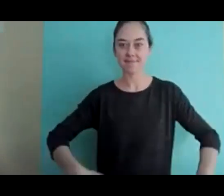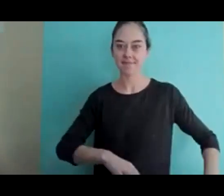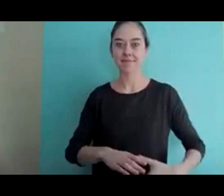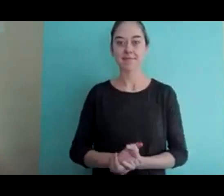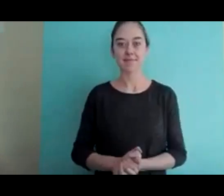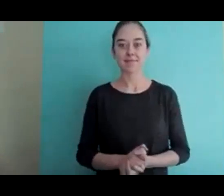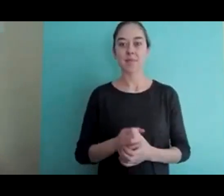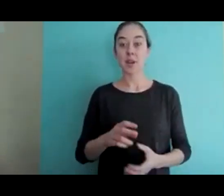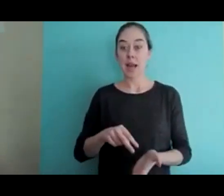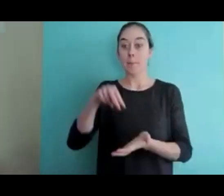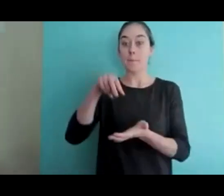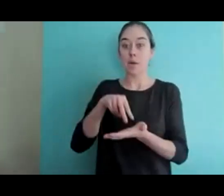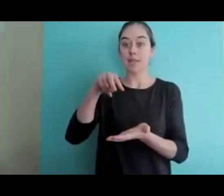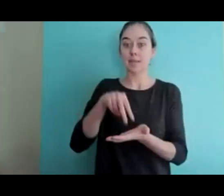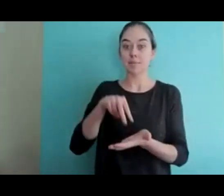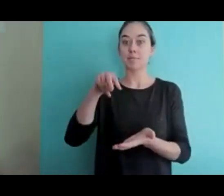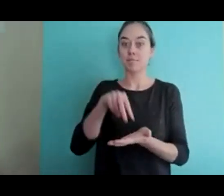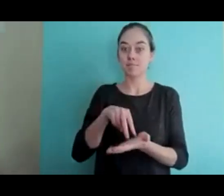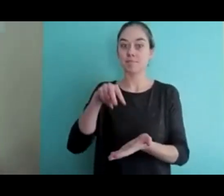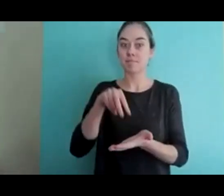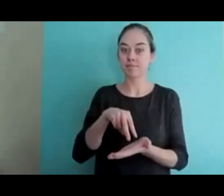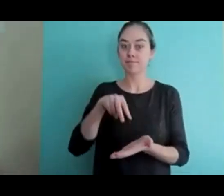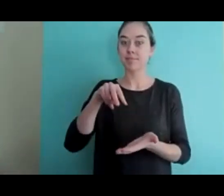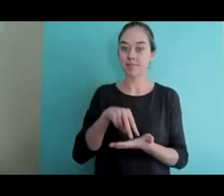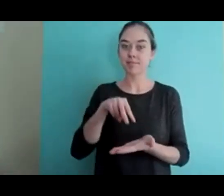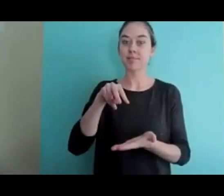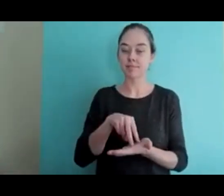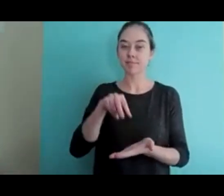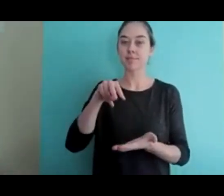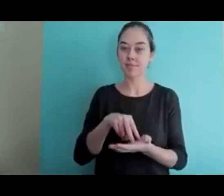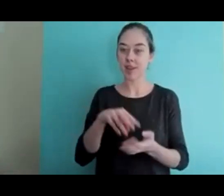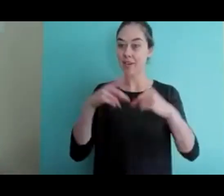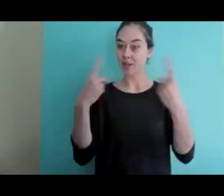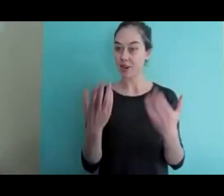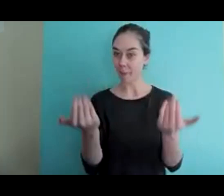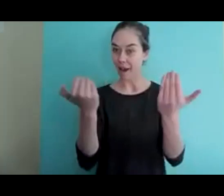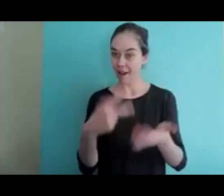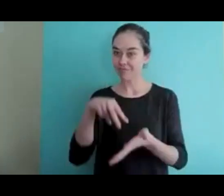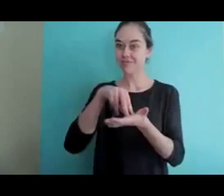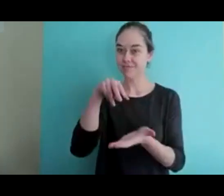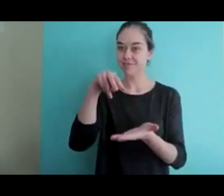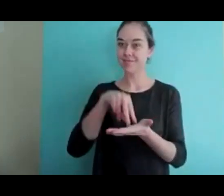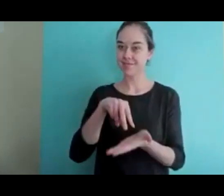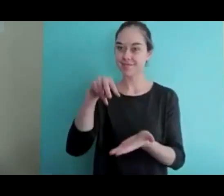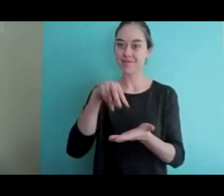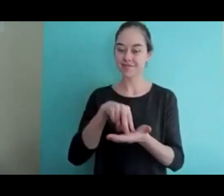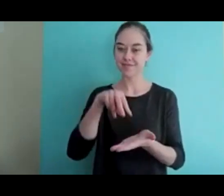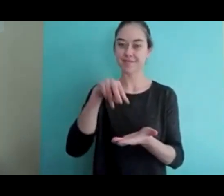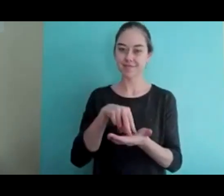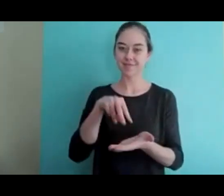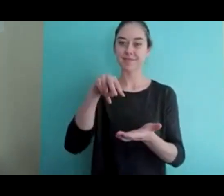Okay, bouncing. Everybody bouncing. Come on, bounce. That's it, bounce. Come on, let's